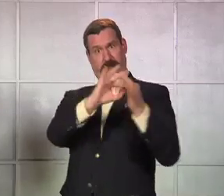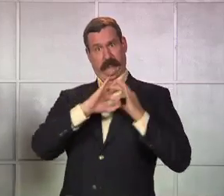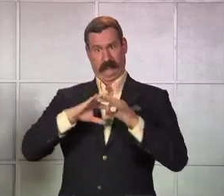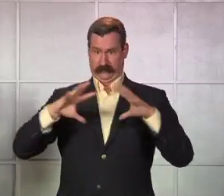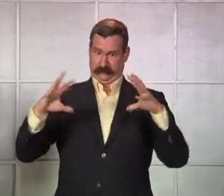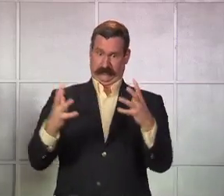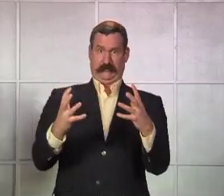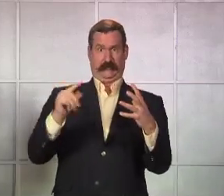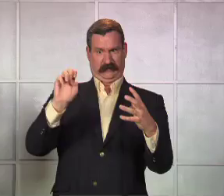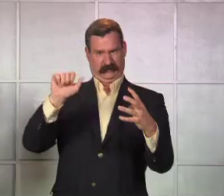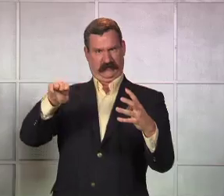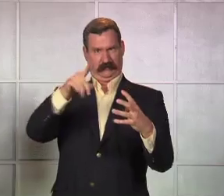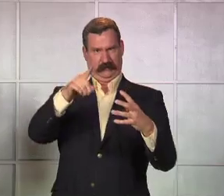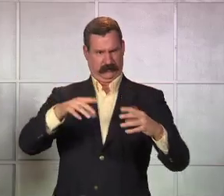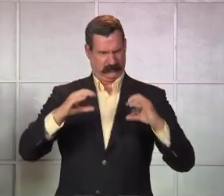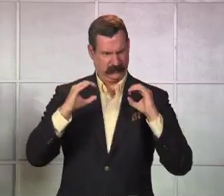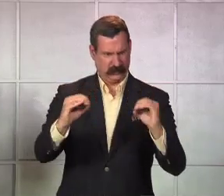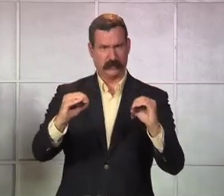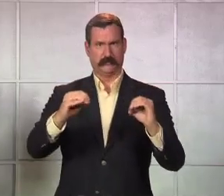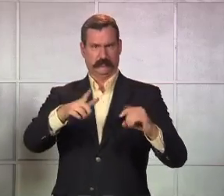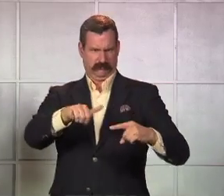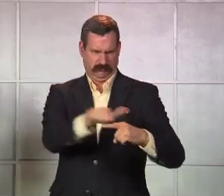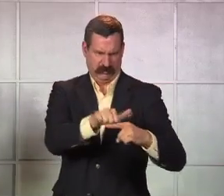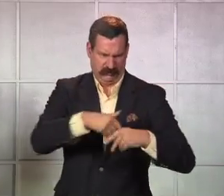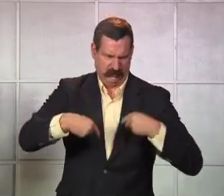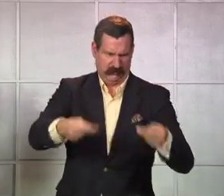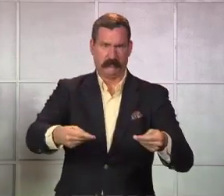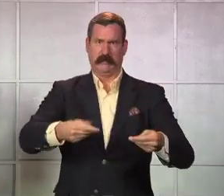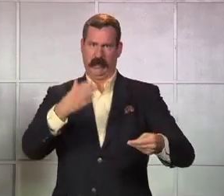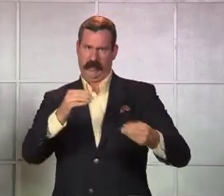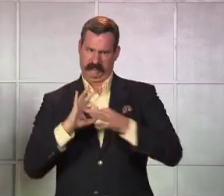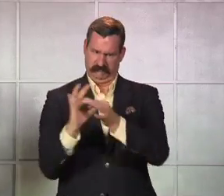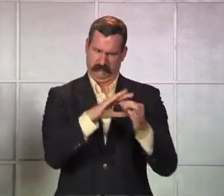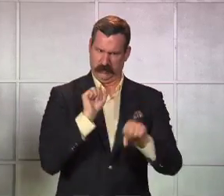relationships, by training and equipping others, and by working together as a team toward the same goal,